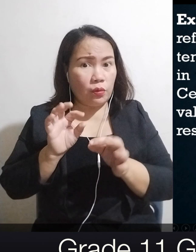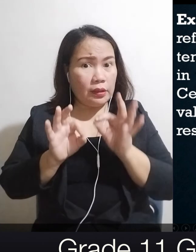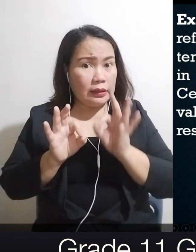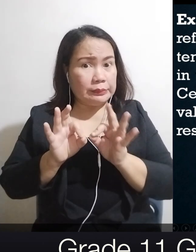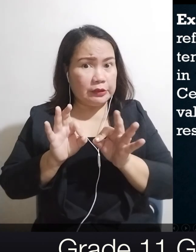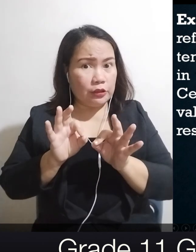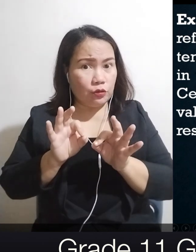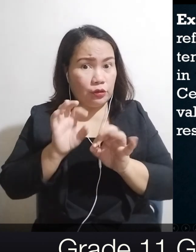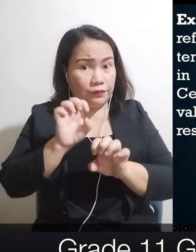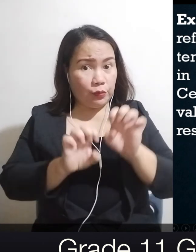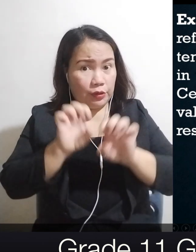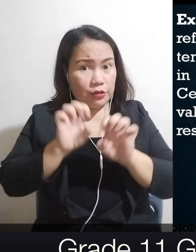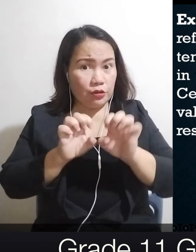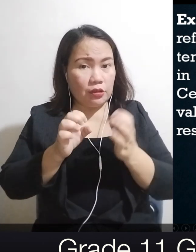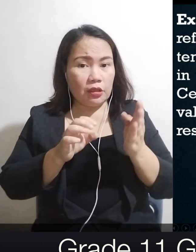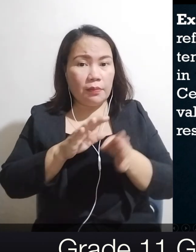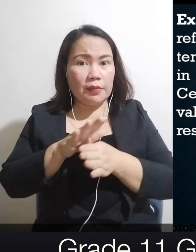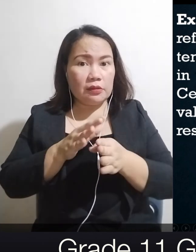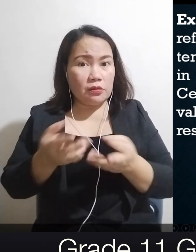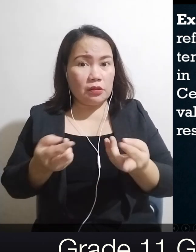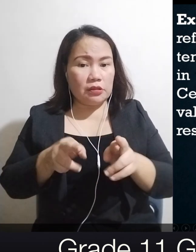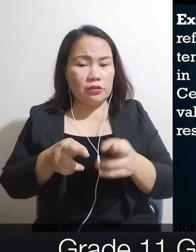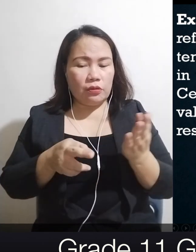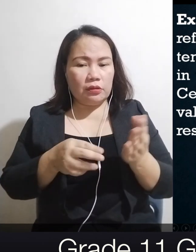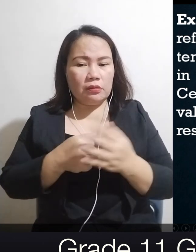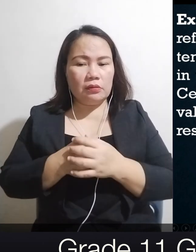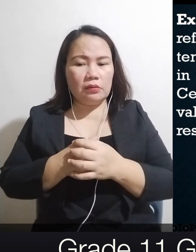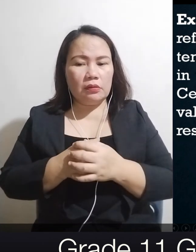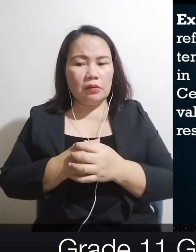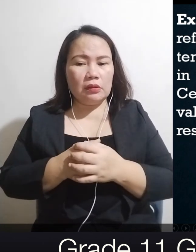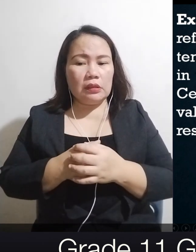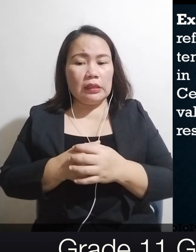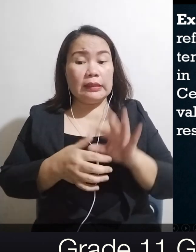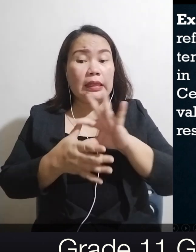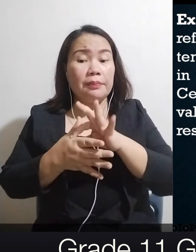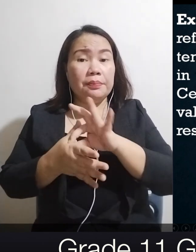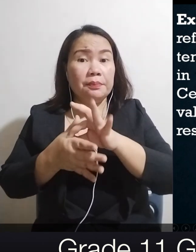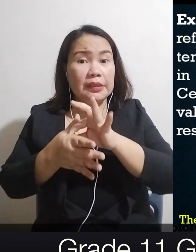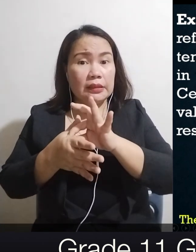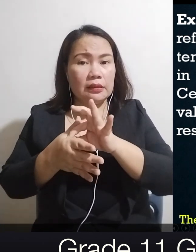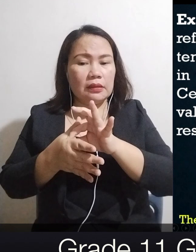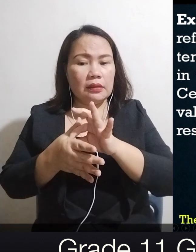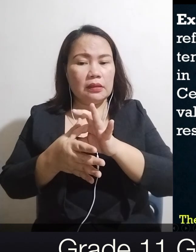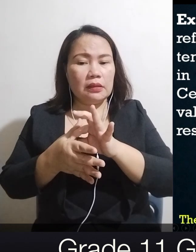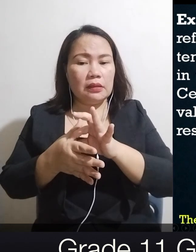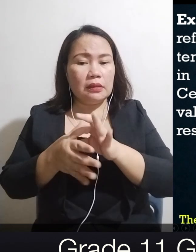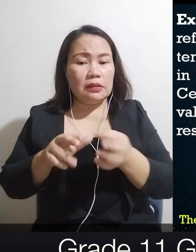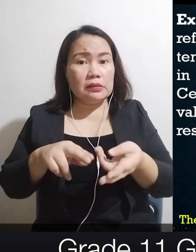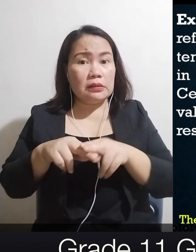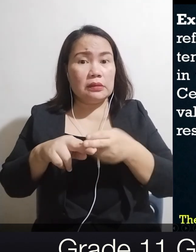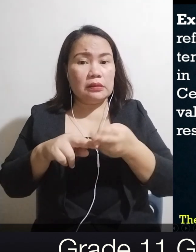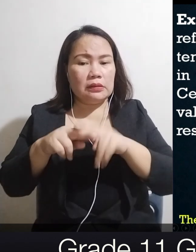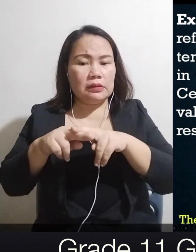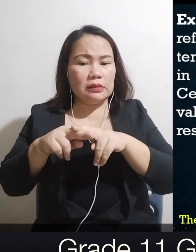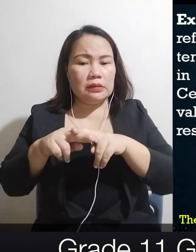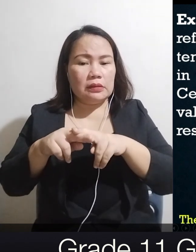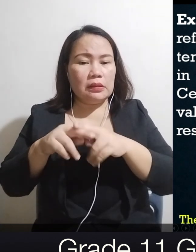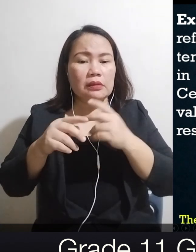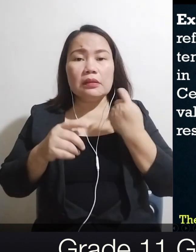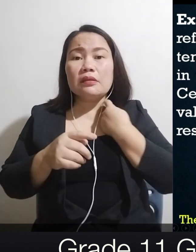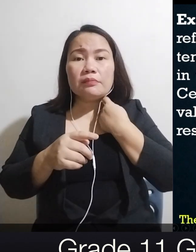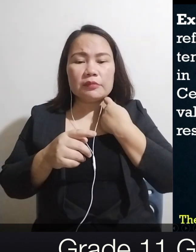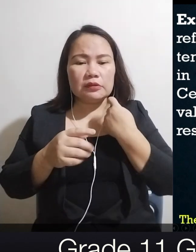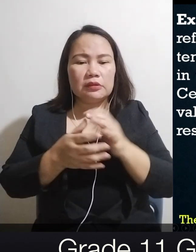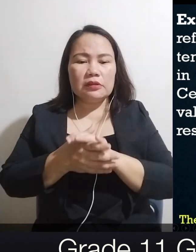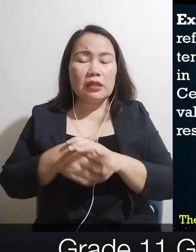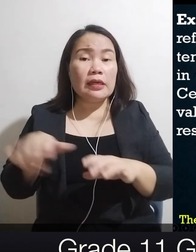be our interpretation based on the result data? So, the slab of meat is